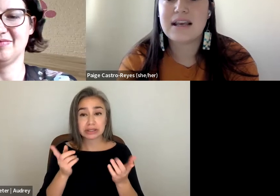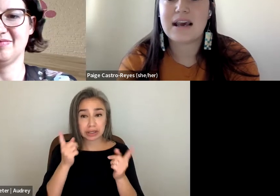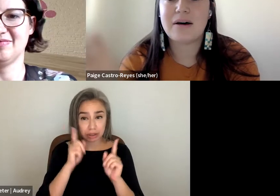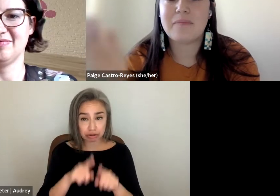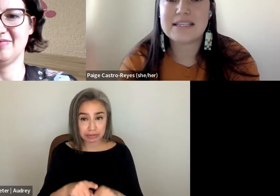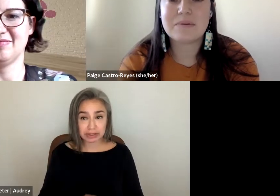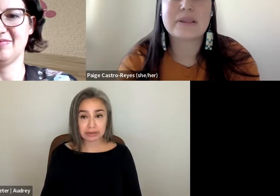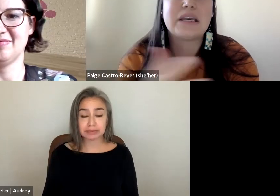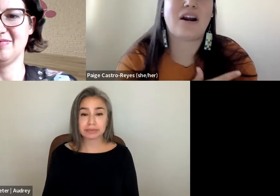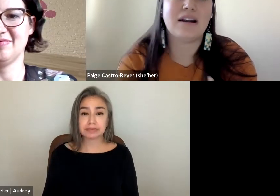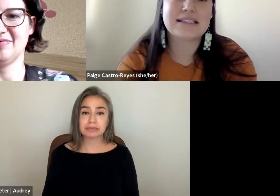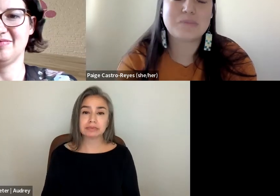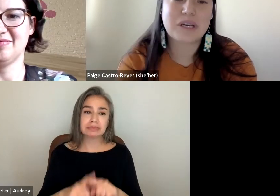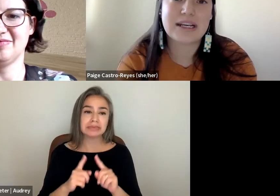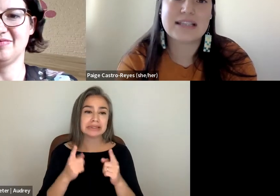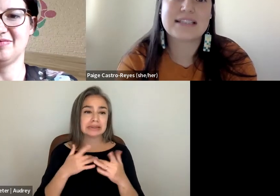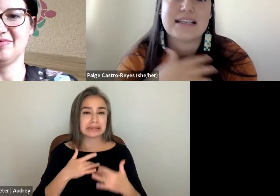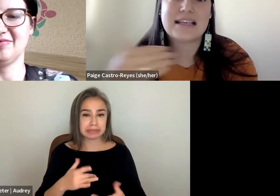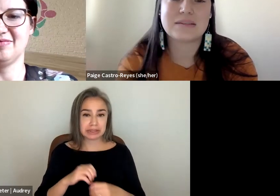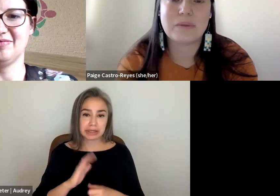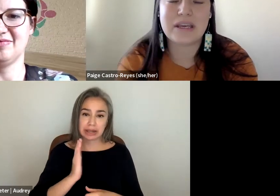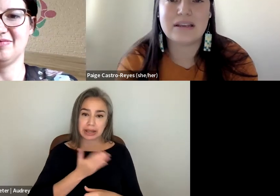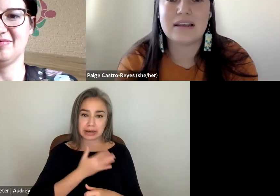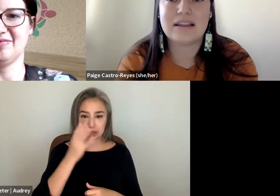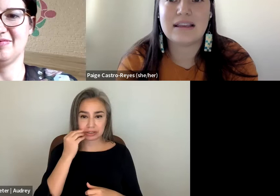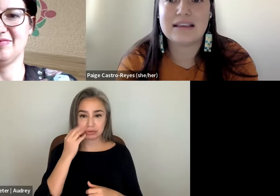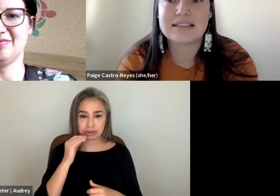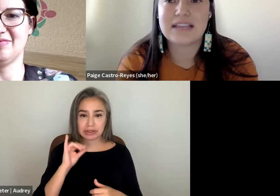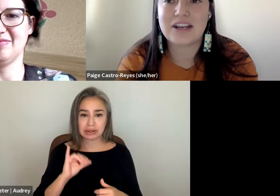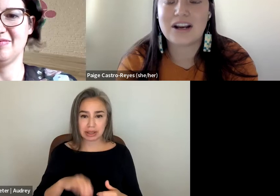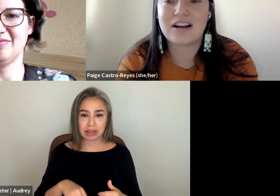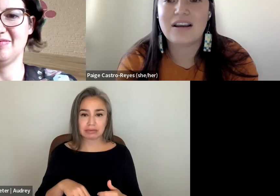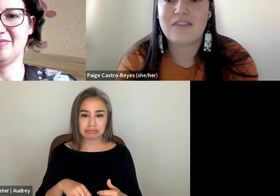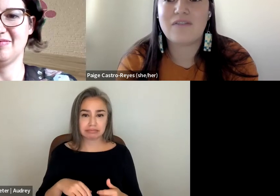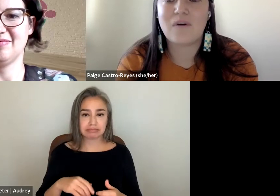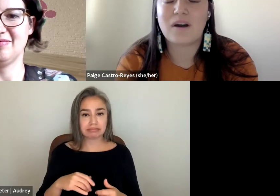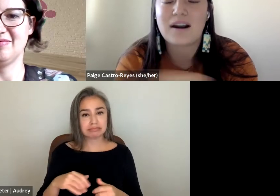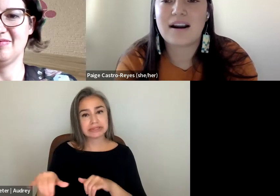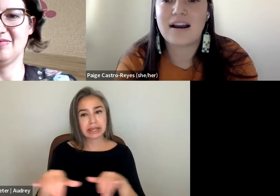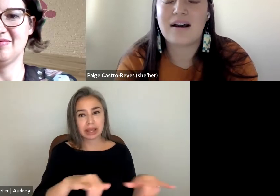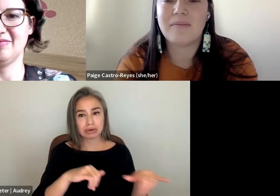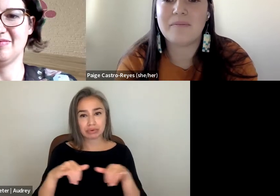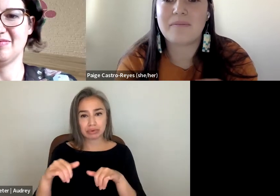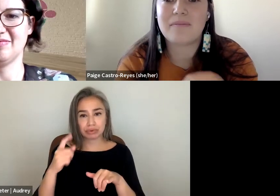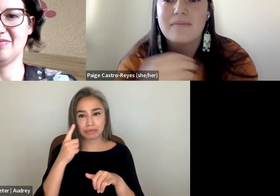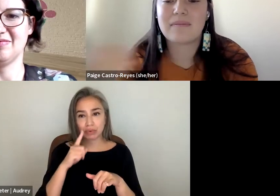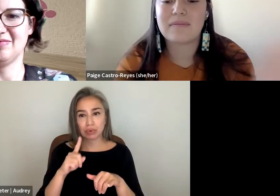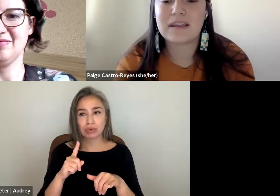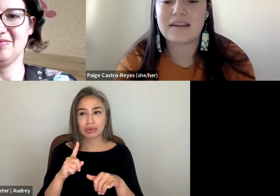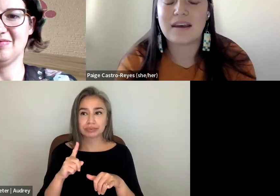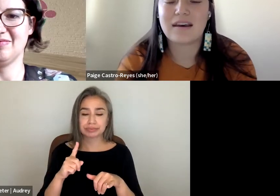agreement. But typically in our experience, this has been the standard for